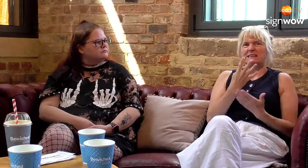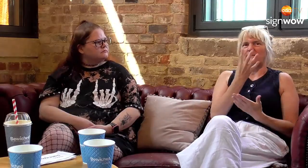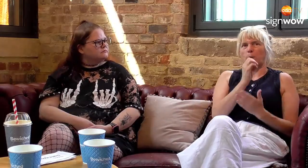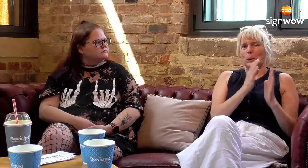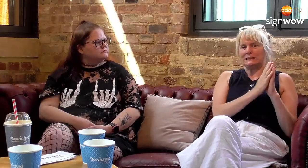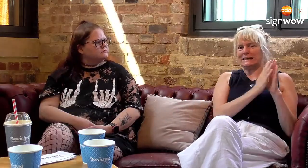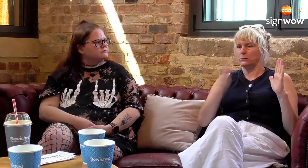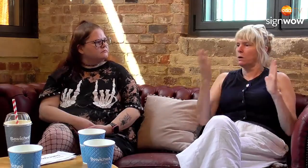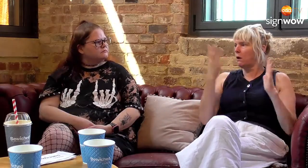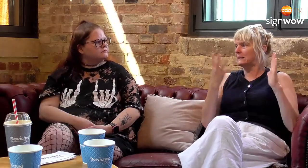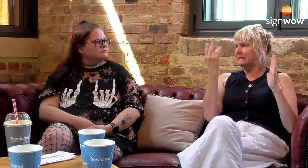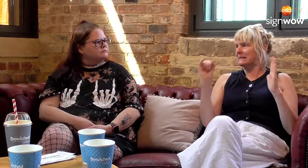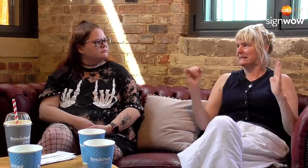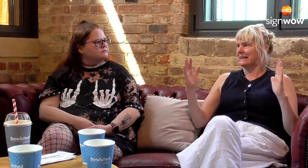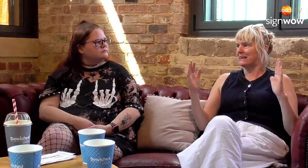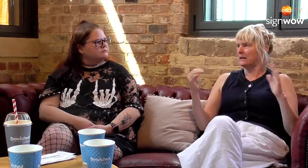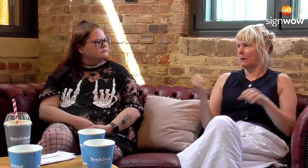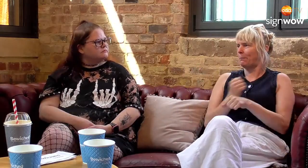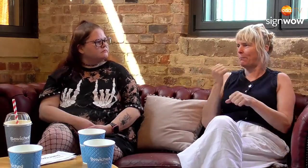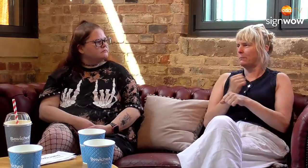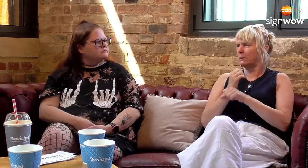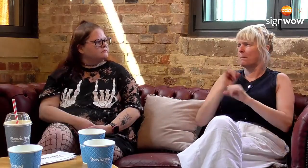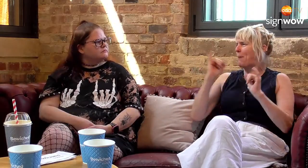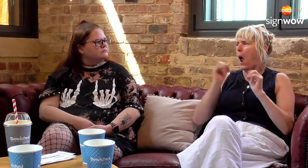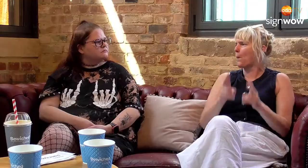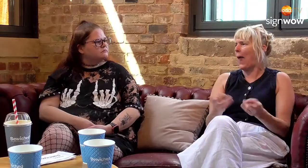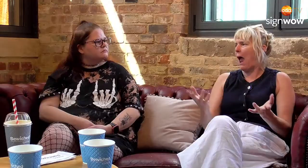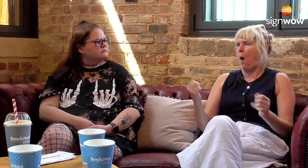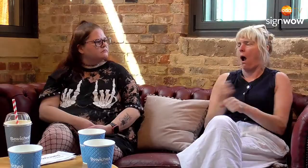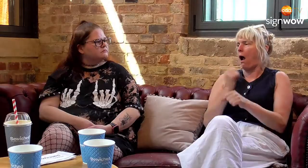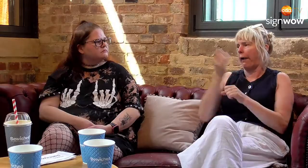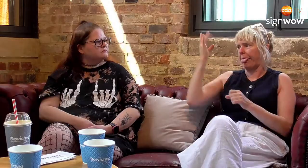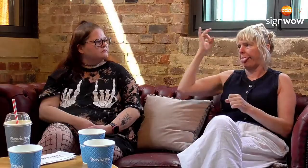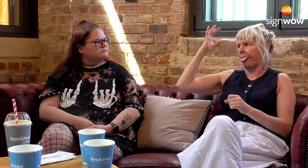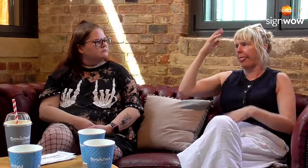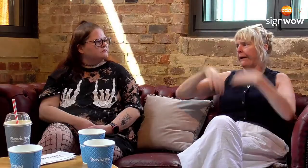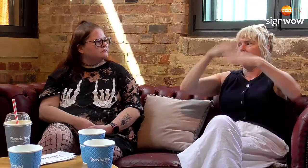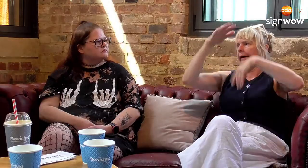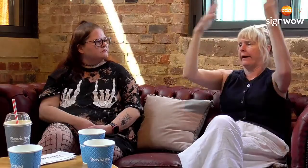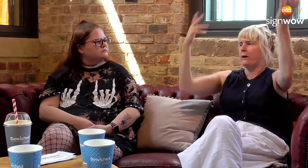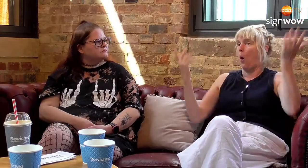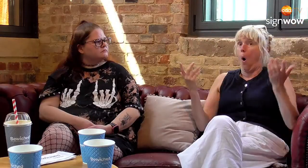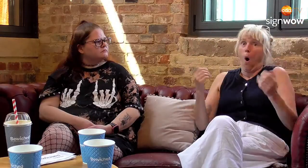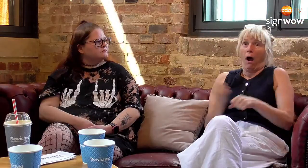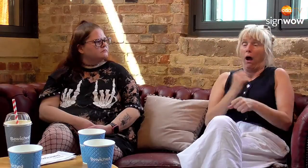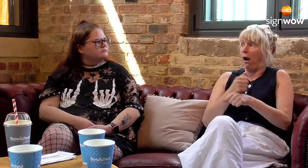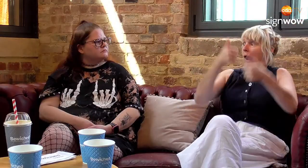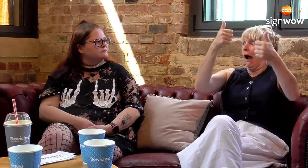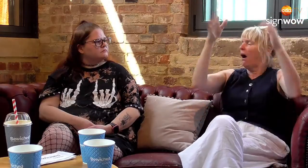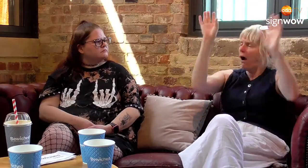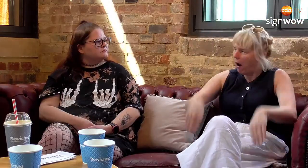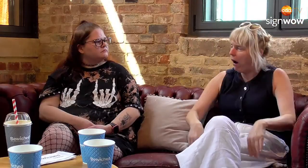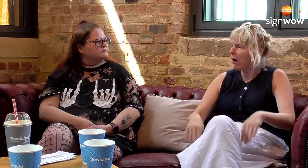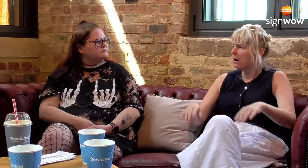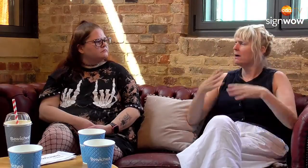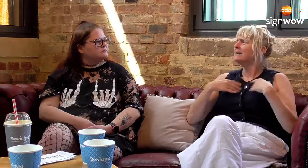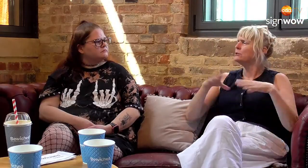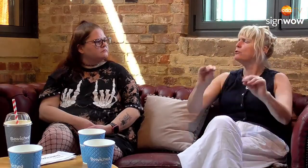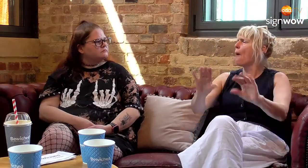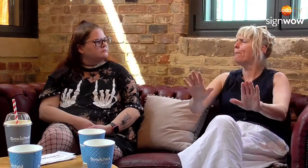I do value like the cities and things like that, but at the moment, the 1940s and 50s, that for me is the most impressive.